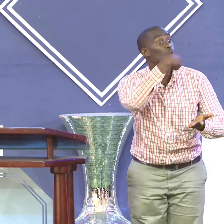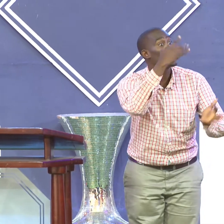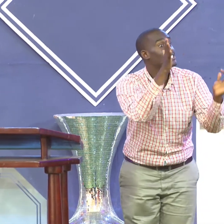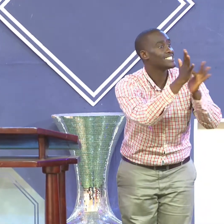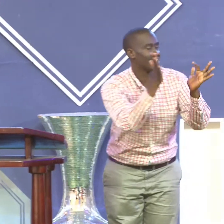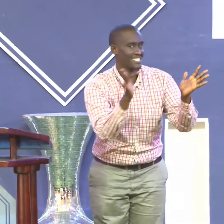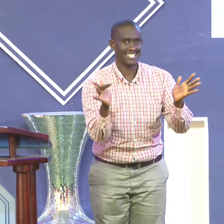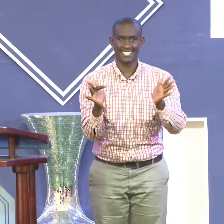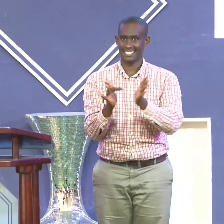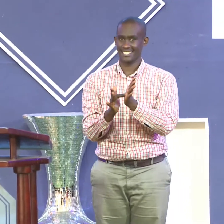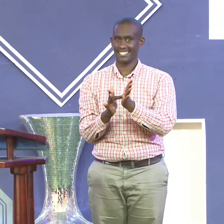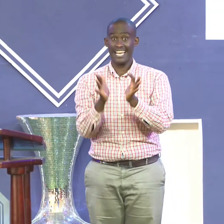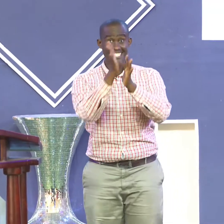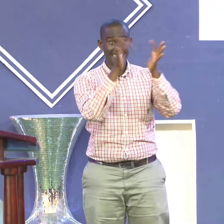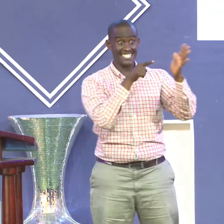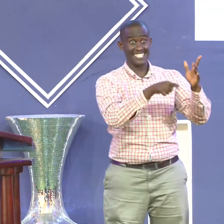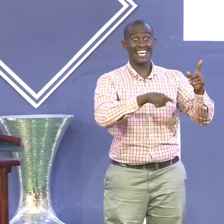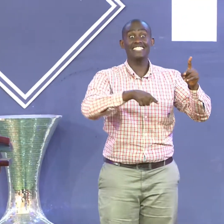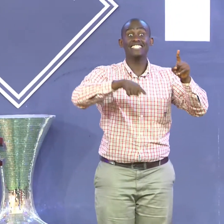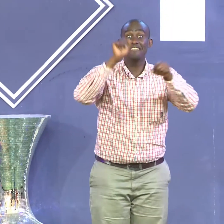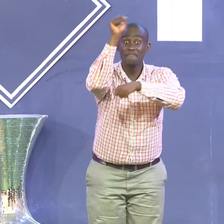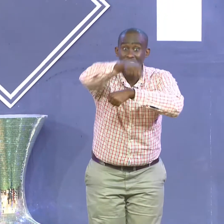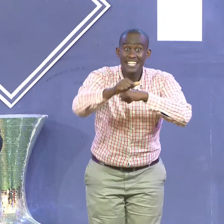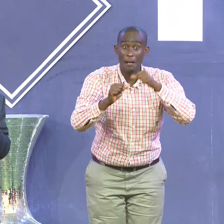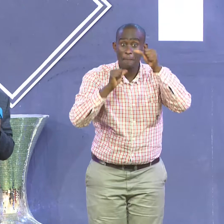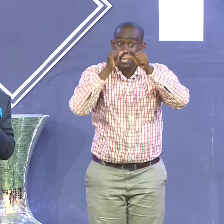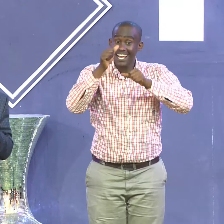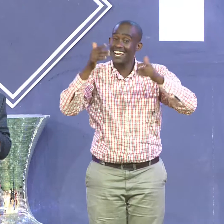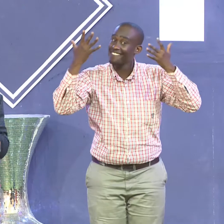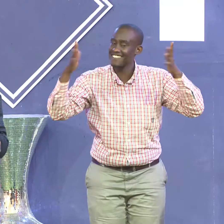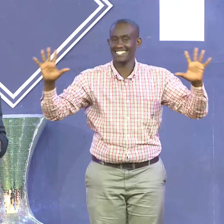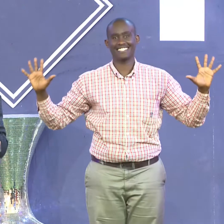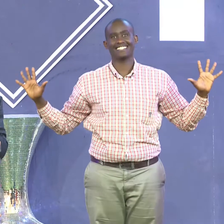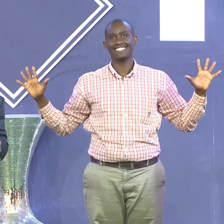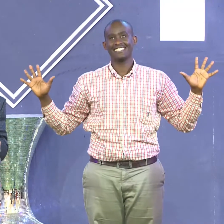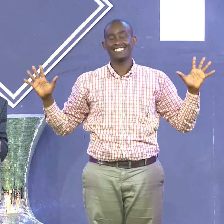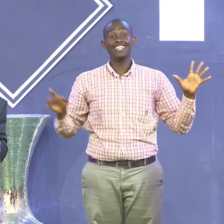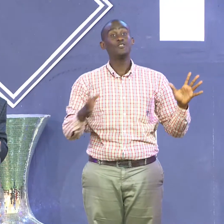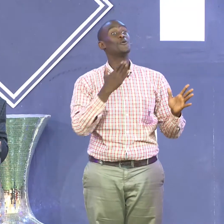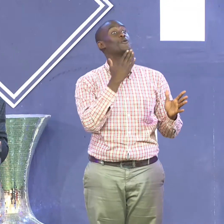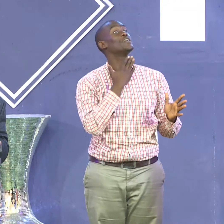But you need Christ, who overcame pride. Praise the Lord.